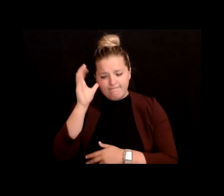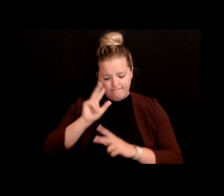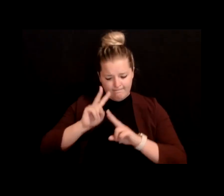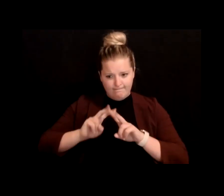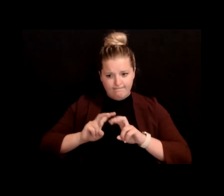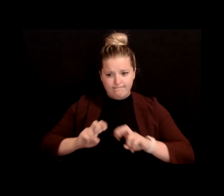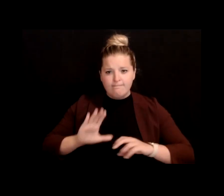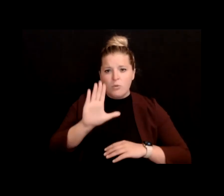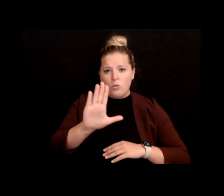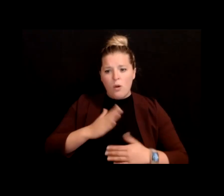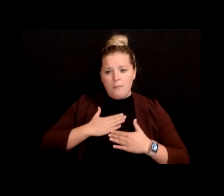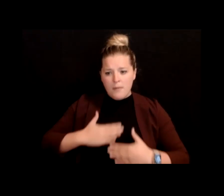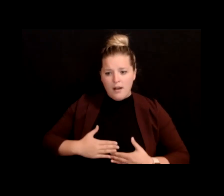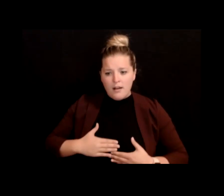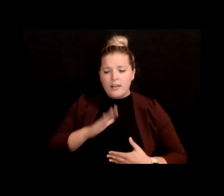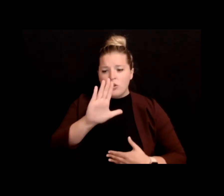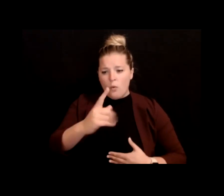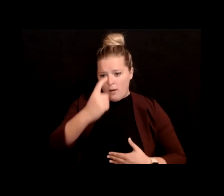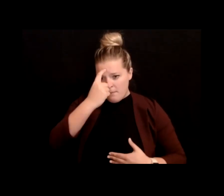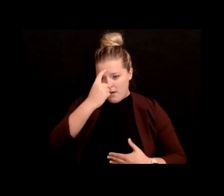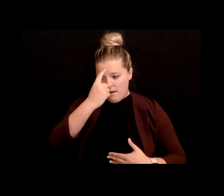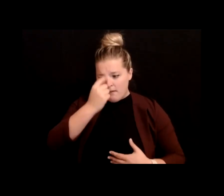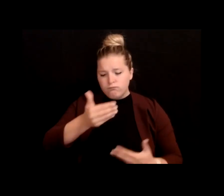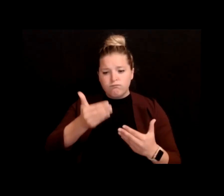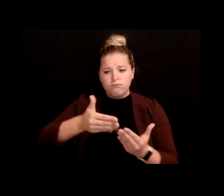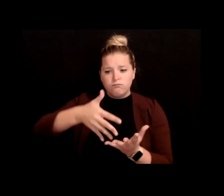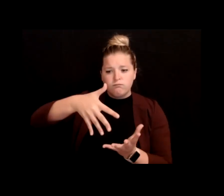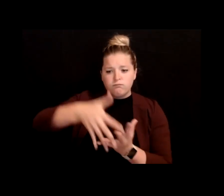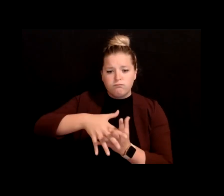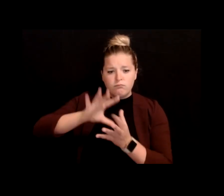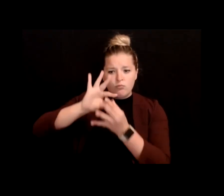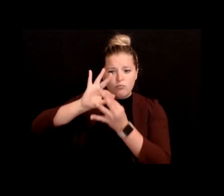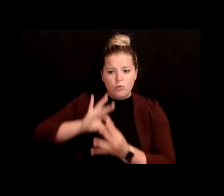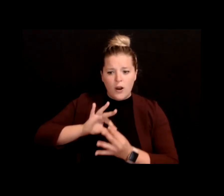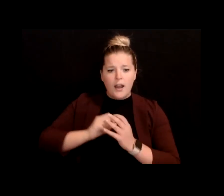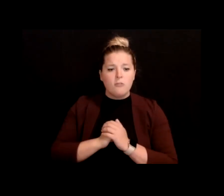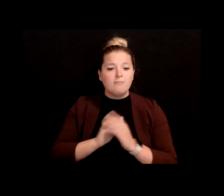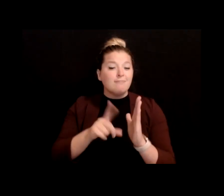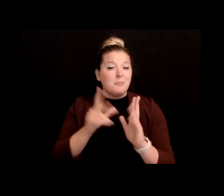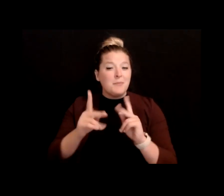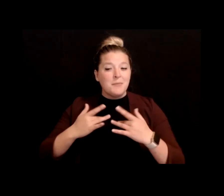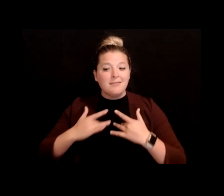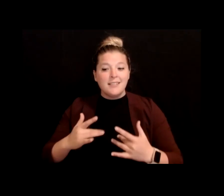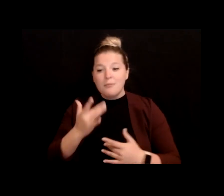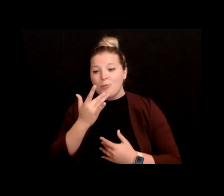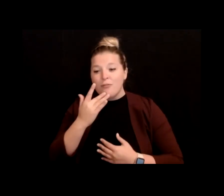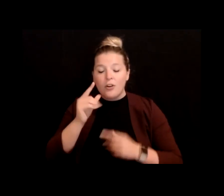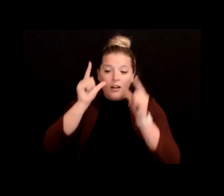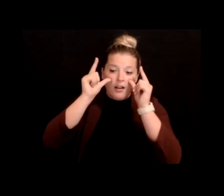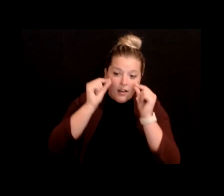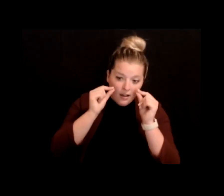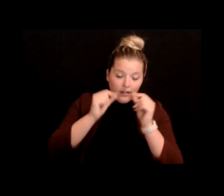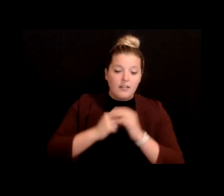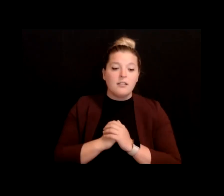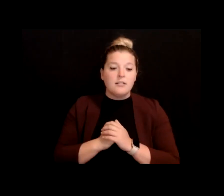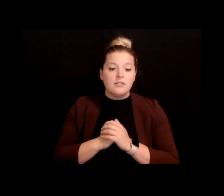to ask each of us to take that moment of grounding. Sometimes people like to close their eyes for this, are welcome to do that, although